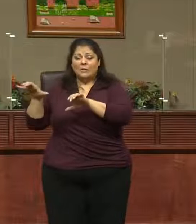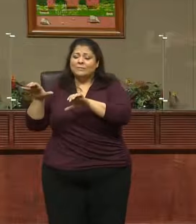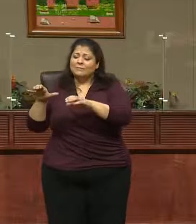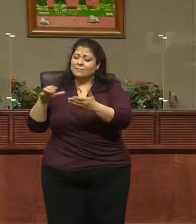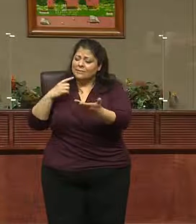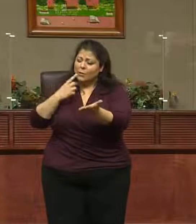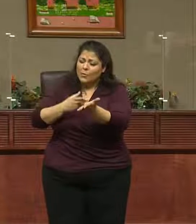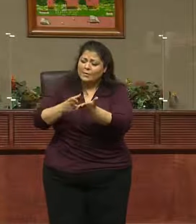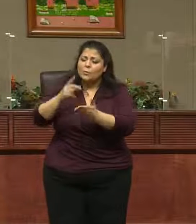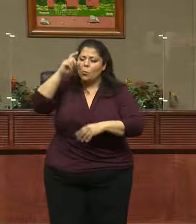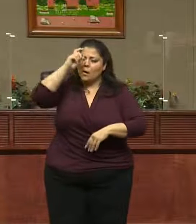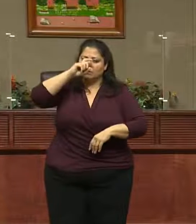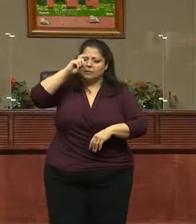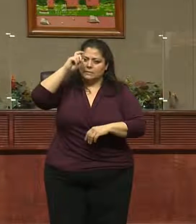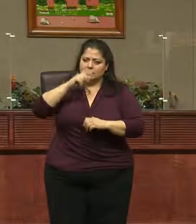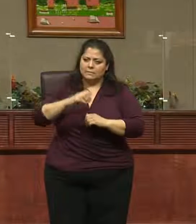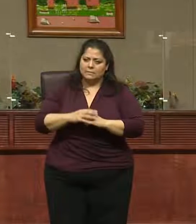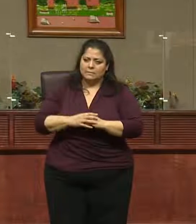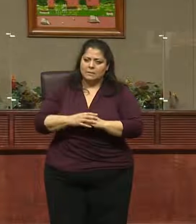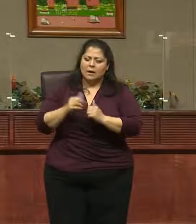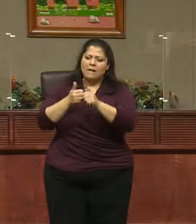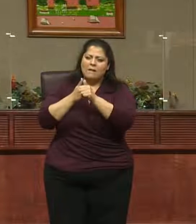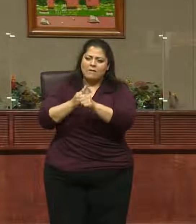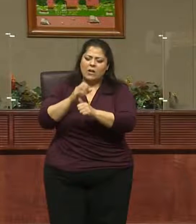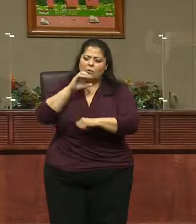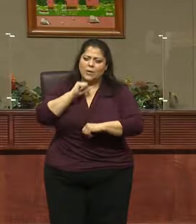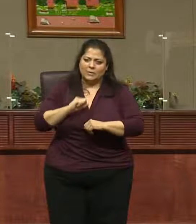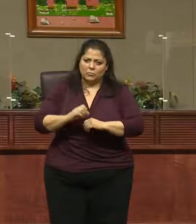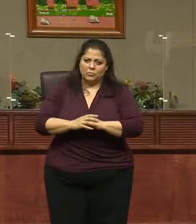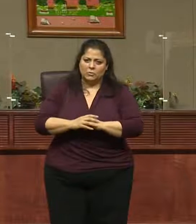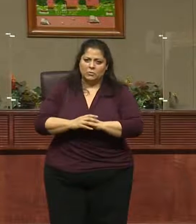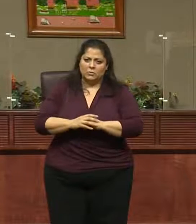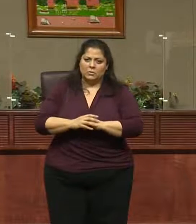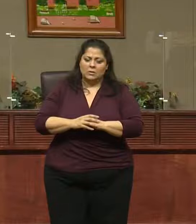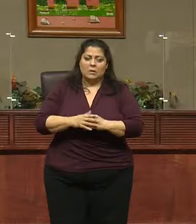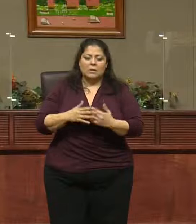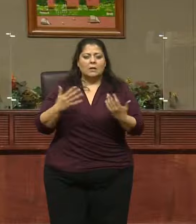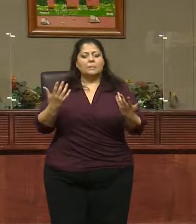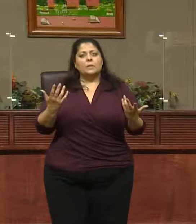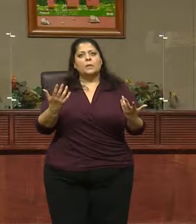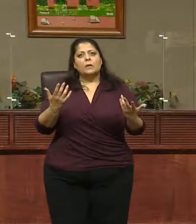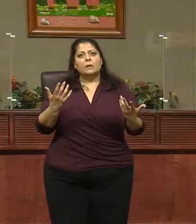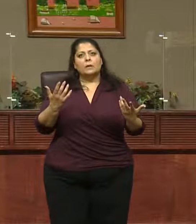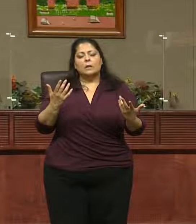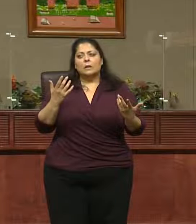going by age because what you don't want to increase is the